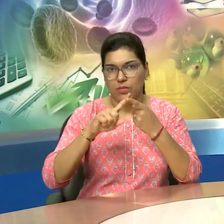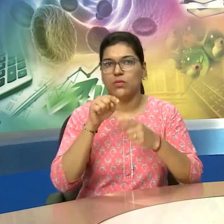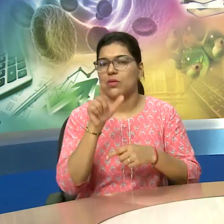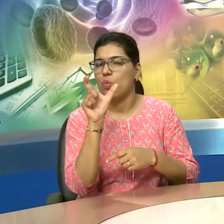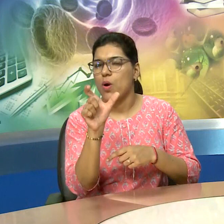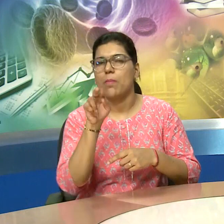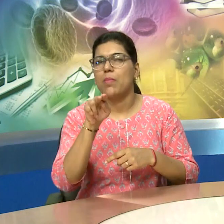resources.